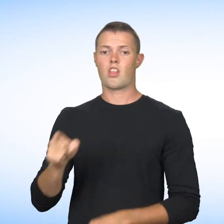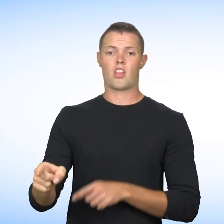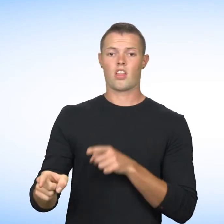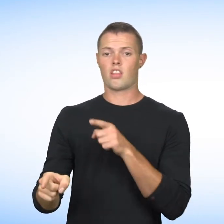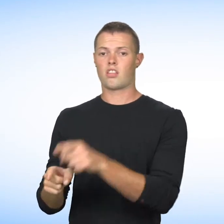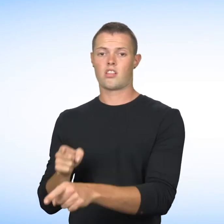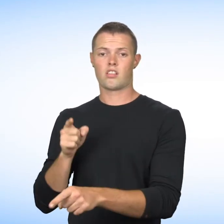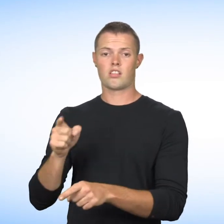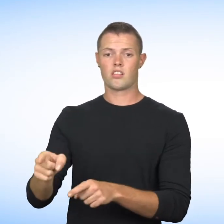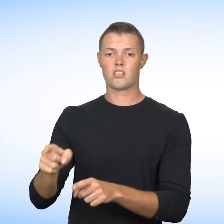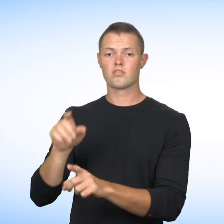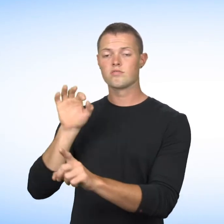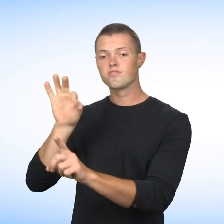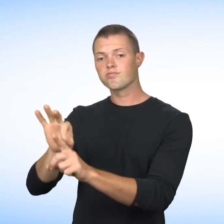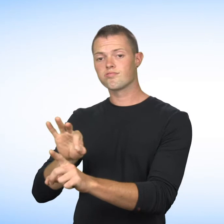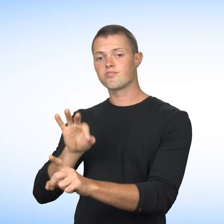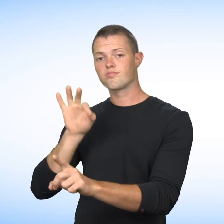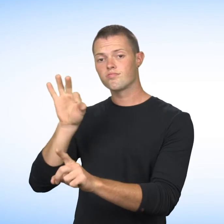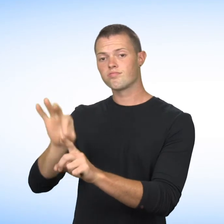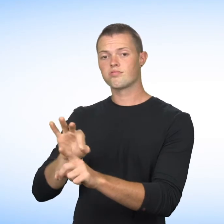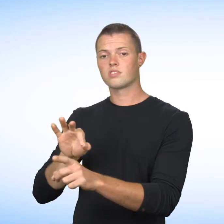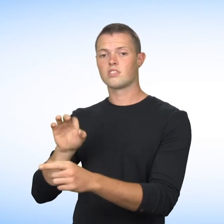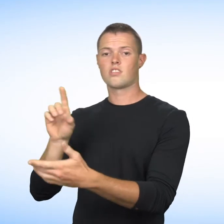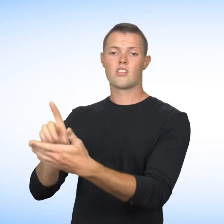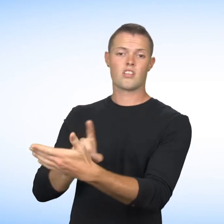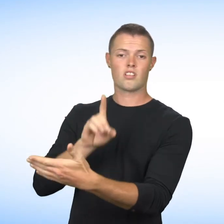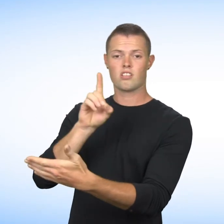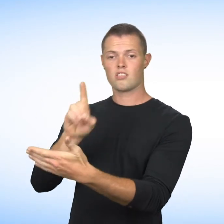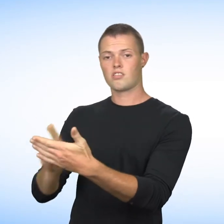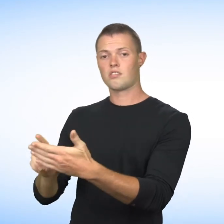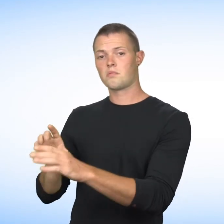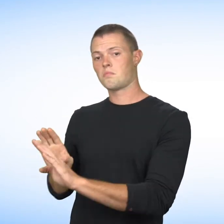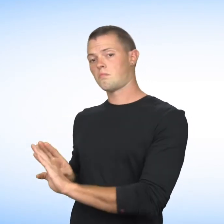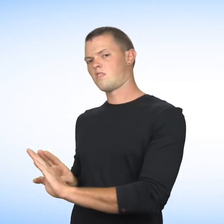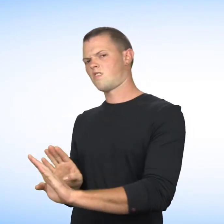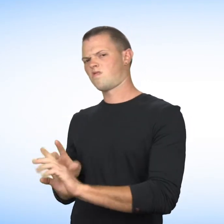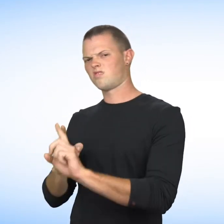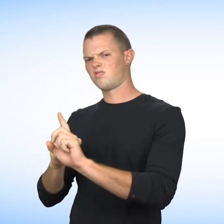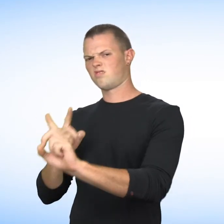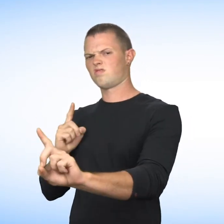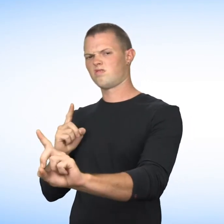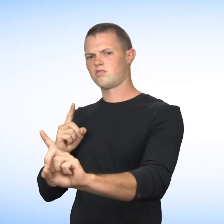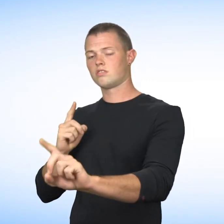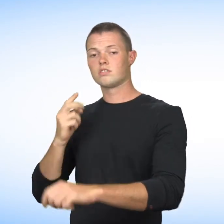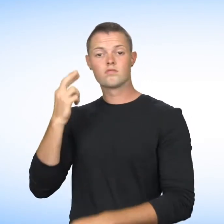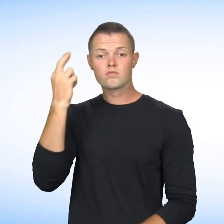Also, you cannot be the target of offensive and repeated remarks or behavior because of your actual